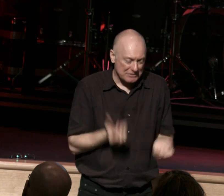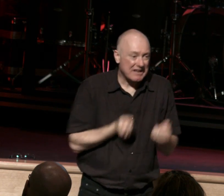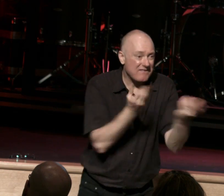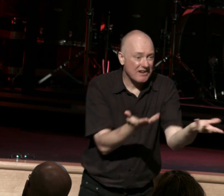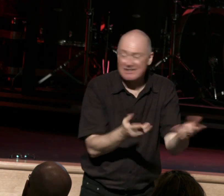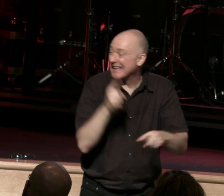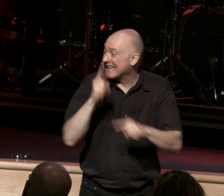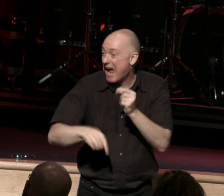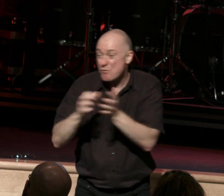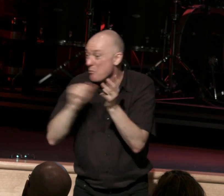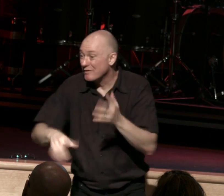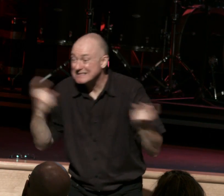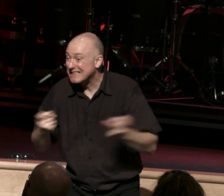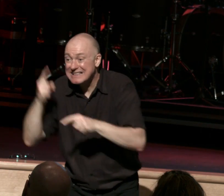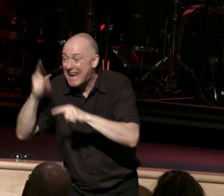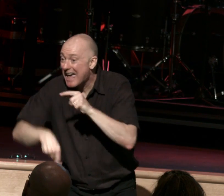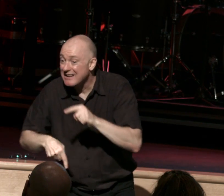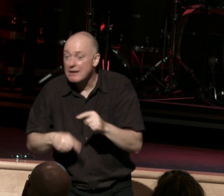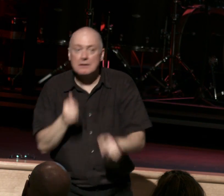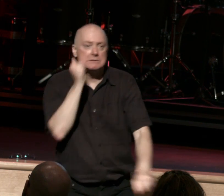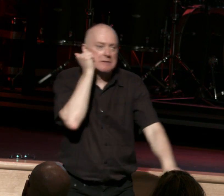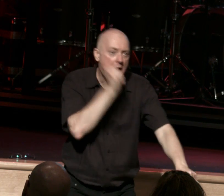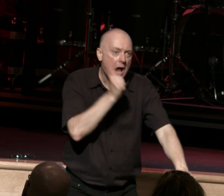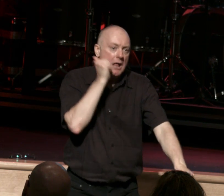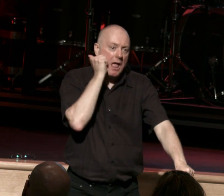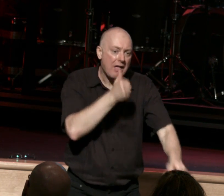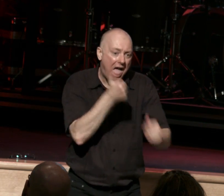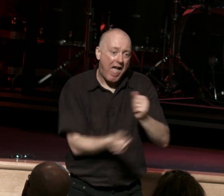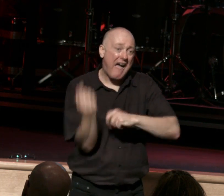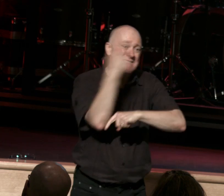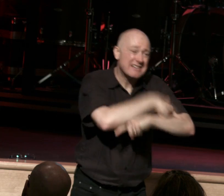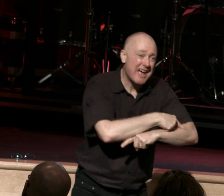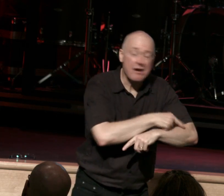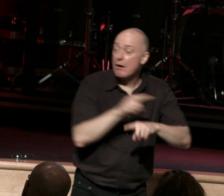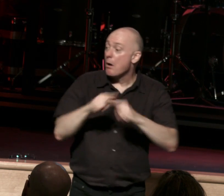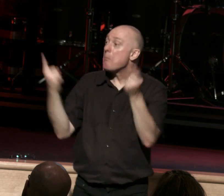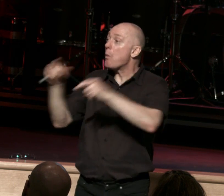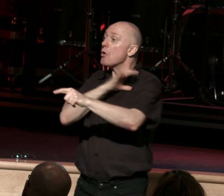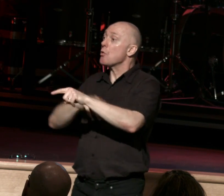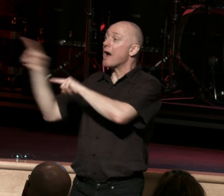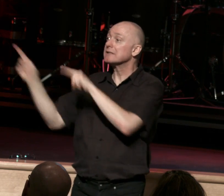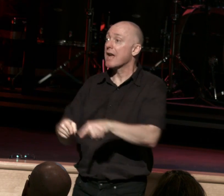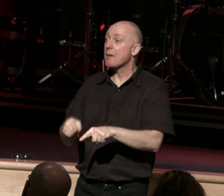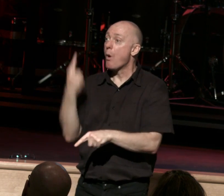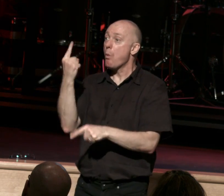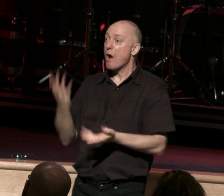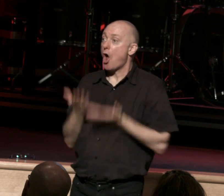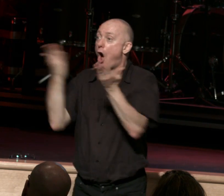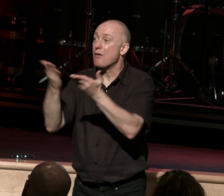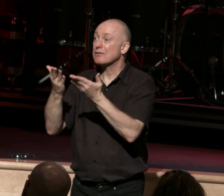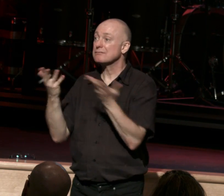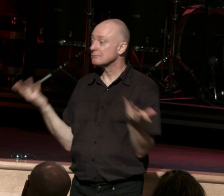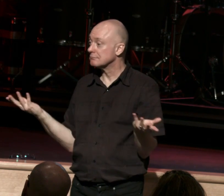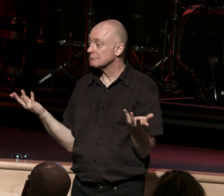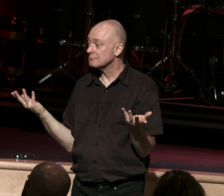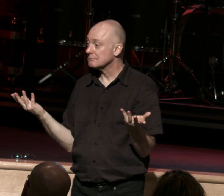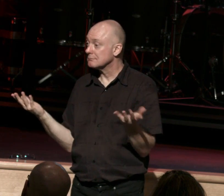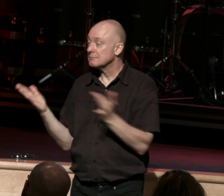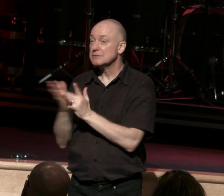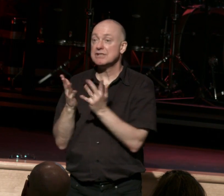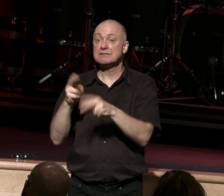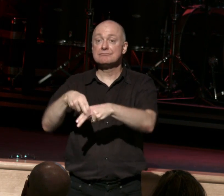sacrifices which can never take away sins. But when Christ had offered for all time a single sacrifice for